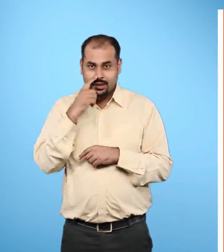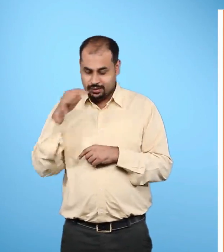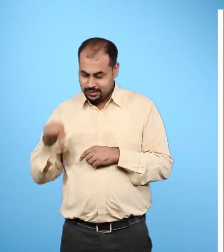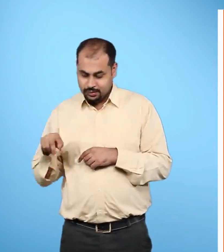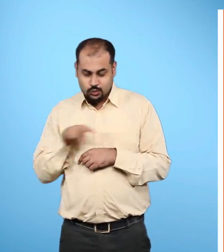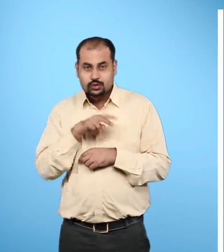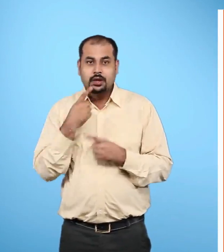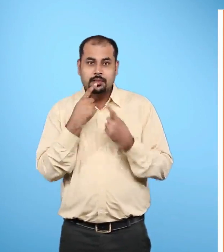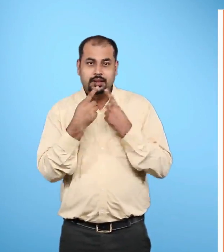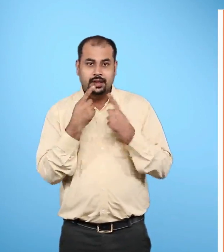girl.